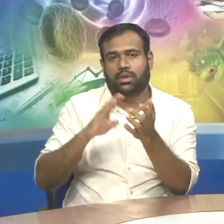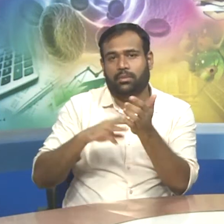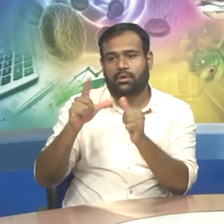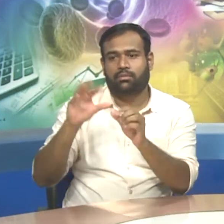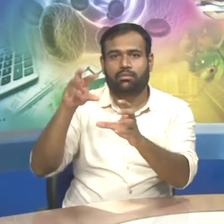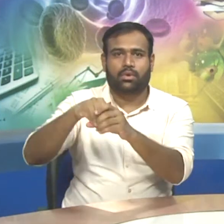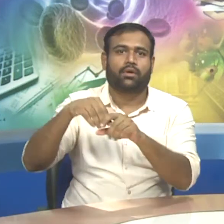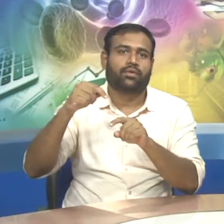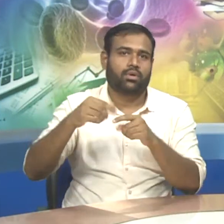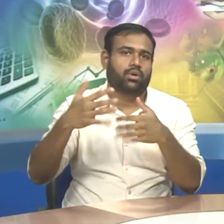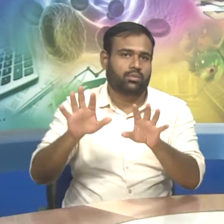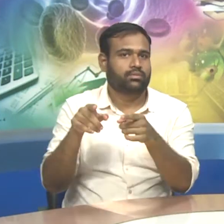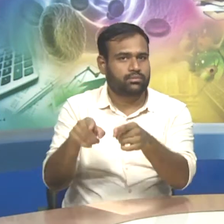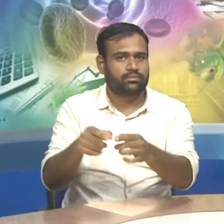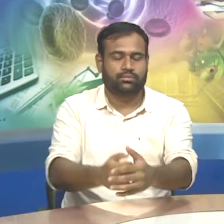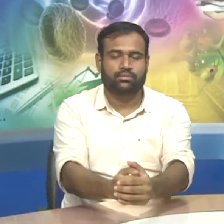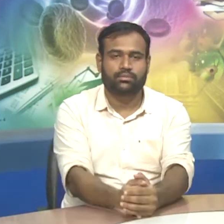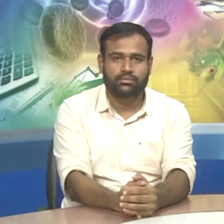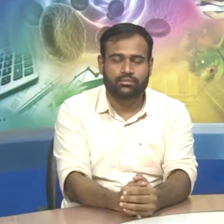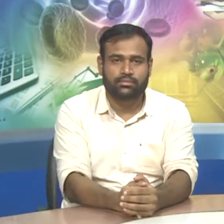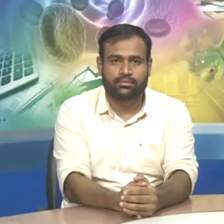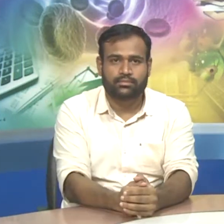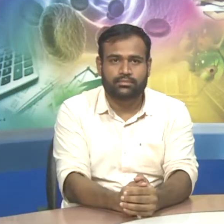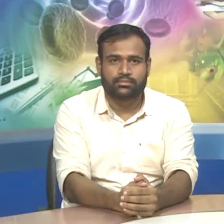experience of at least 3 years.